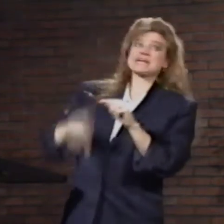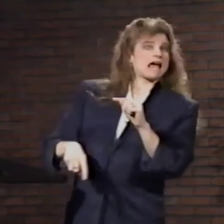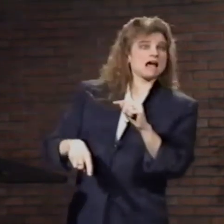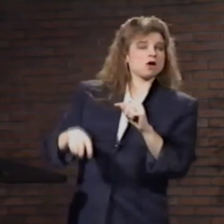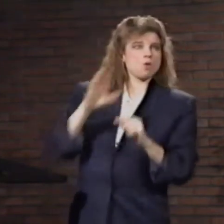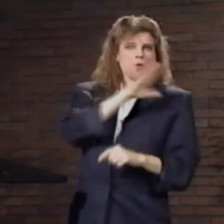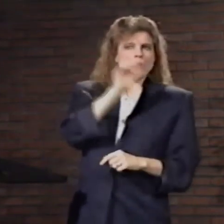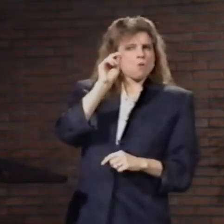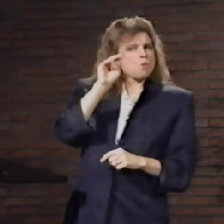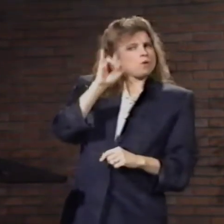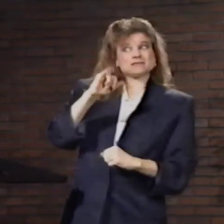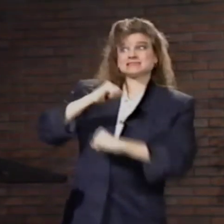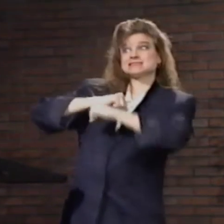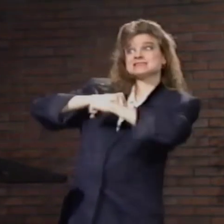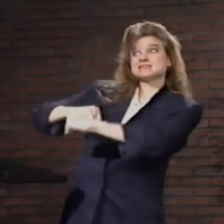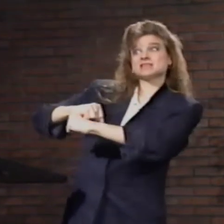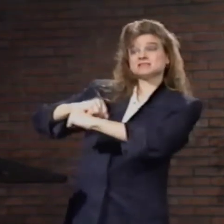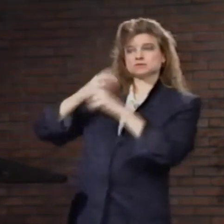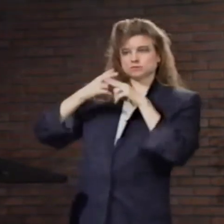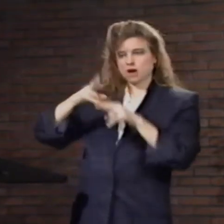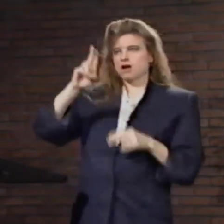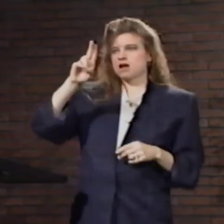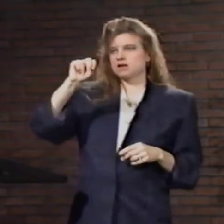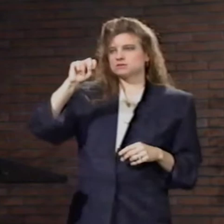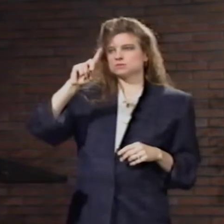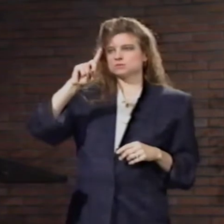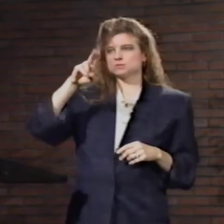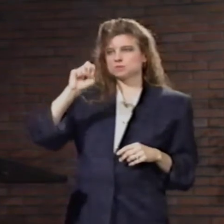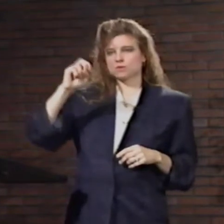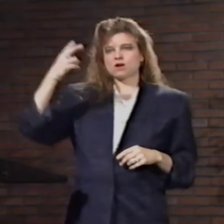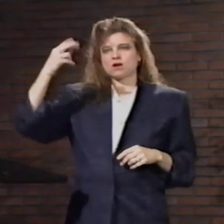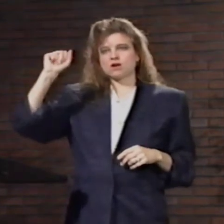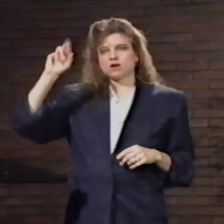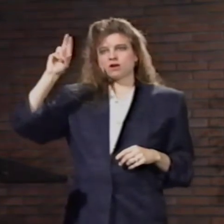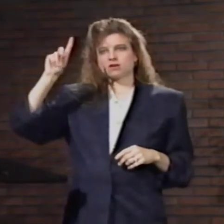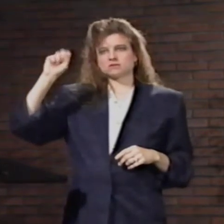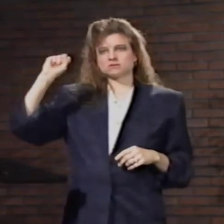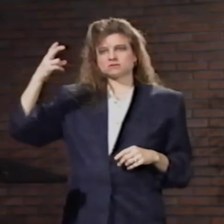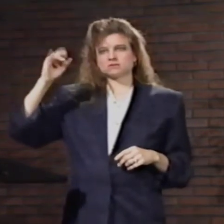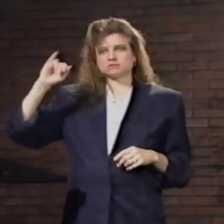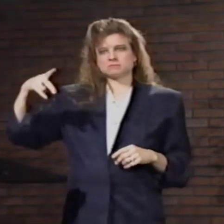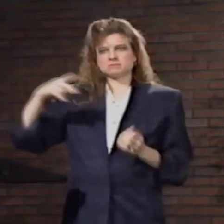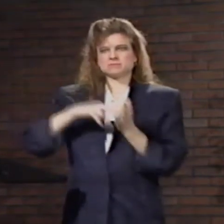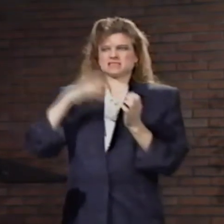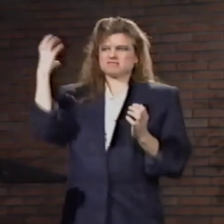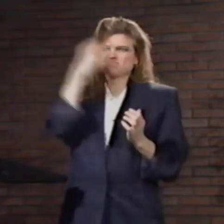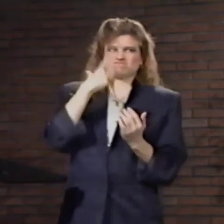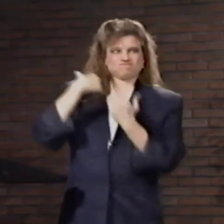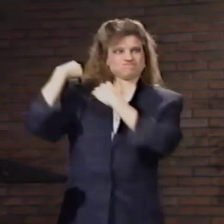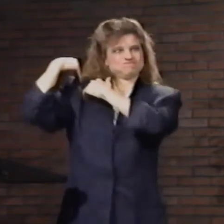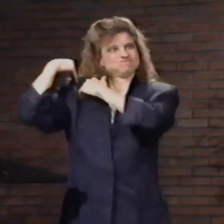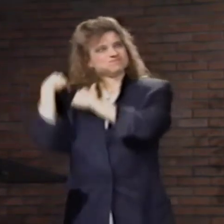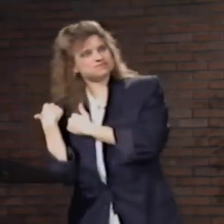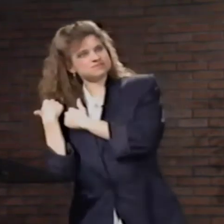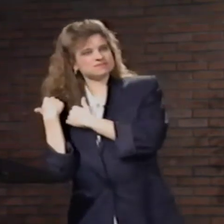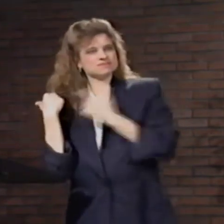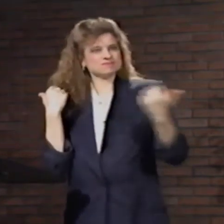The manager has the ability to use the defense called undue hardship. It means that